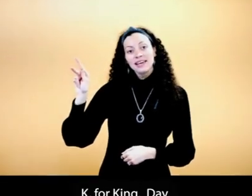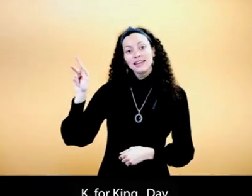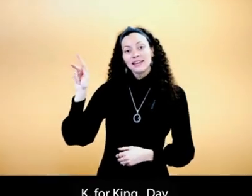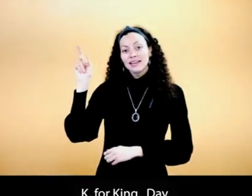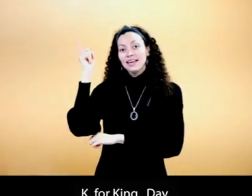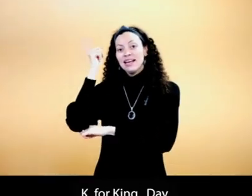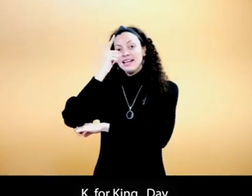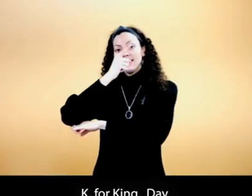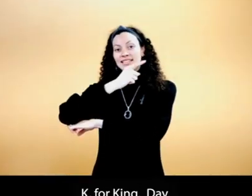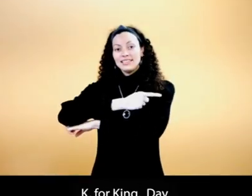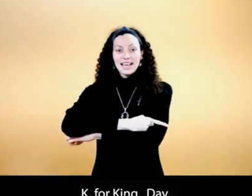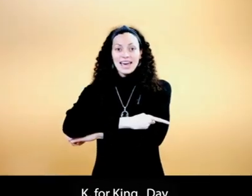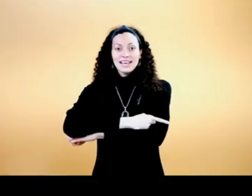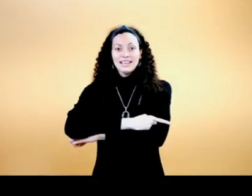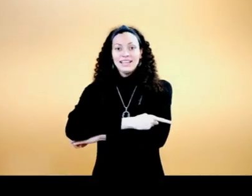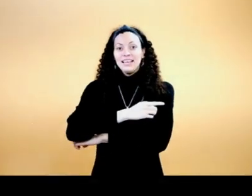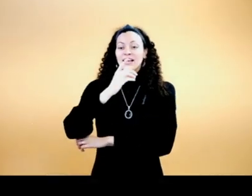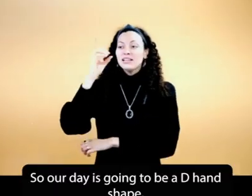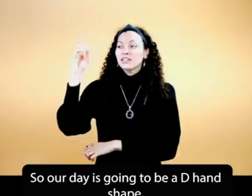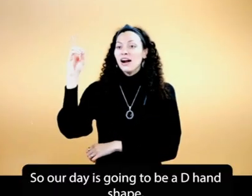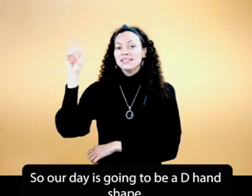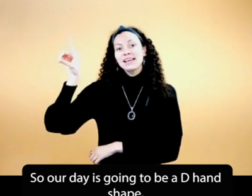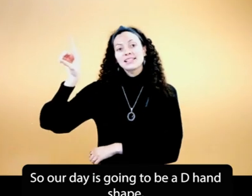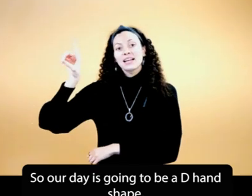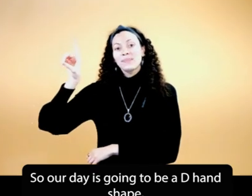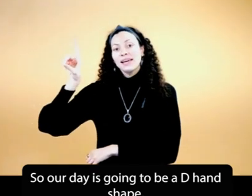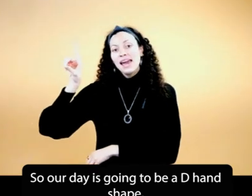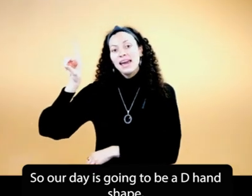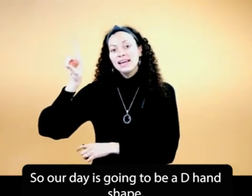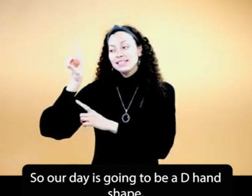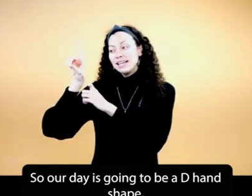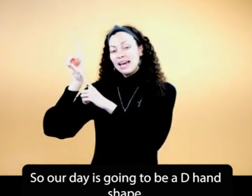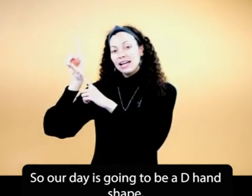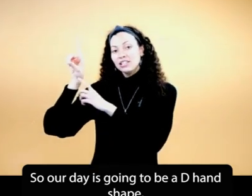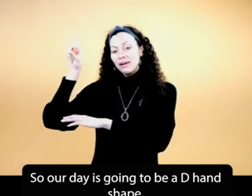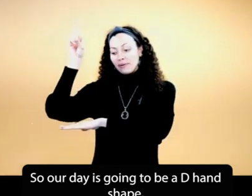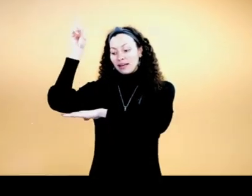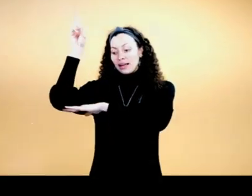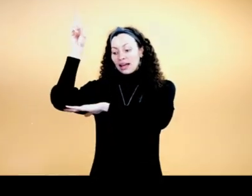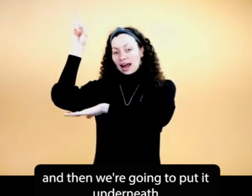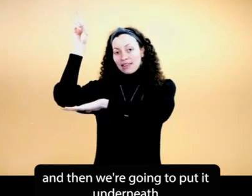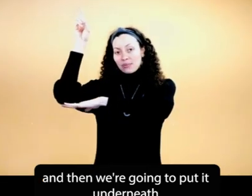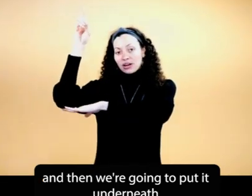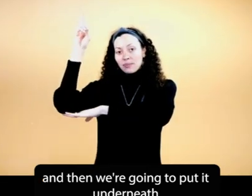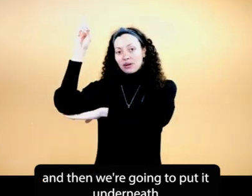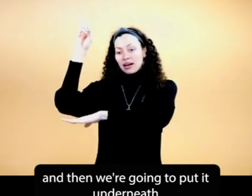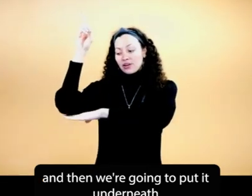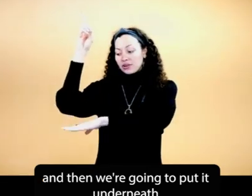King, Day. So our day is going to be a D hand shape. And then we're going to put it